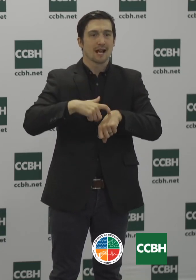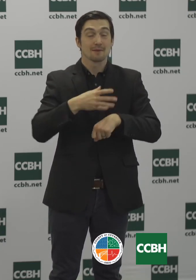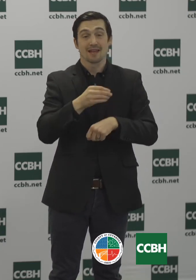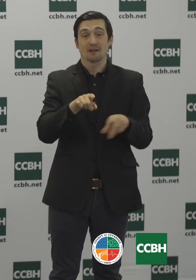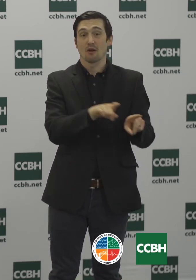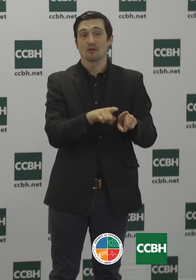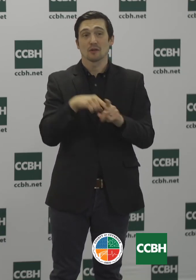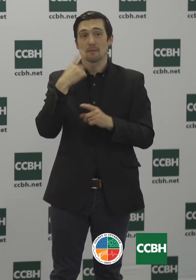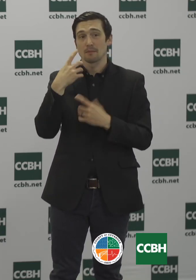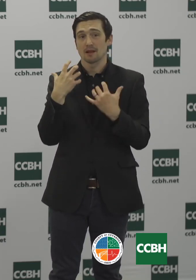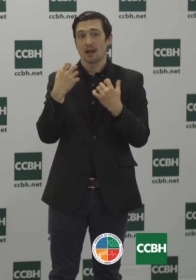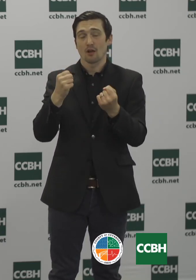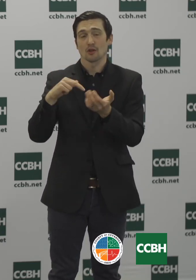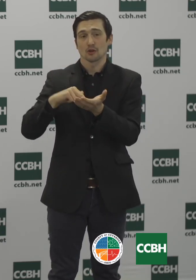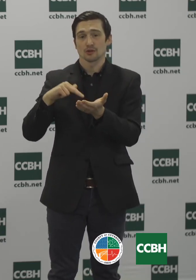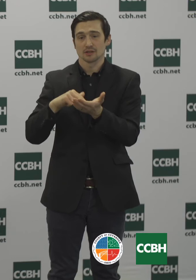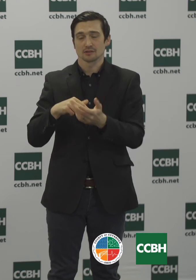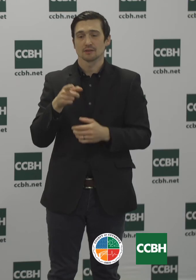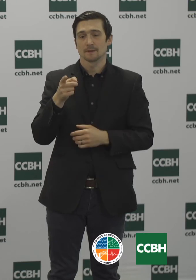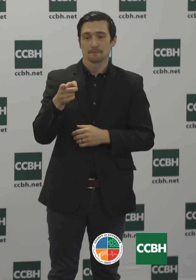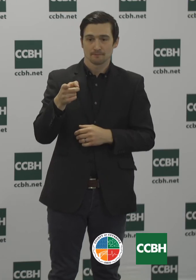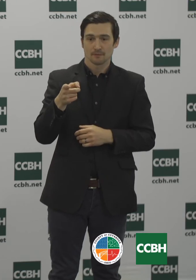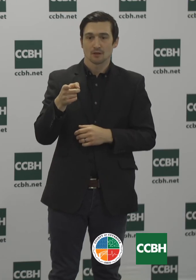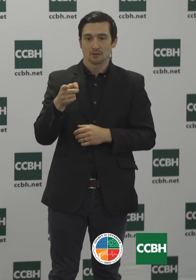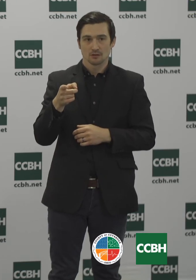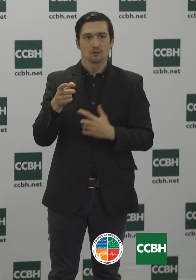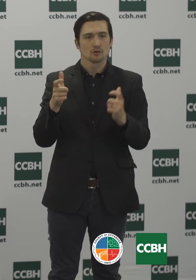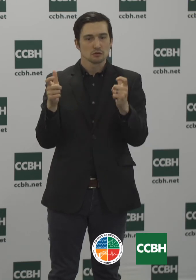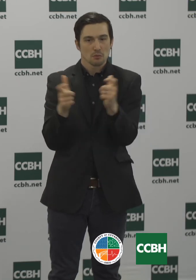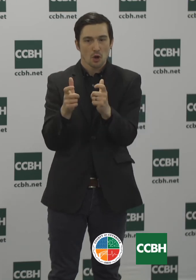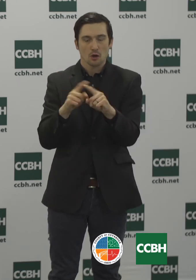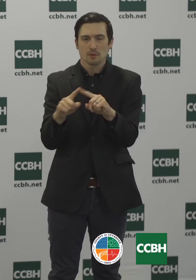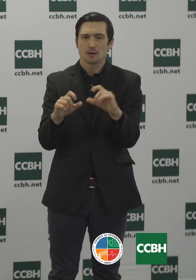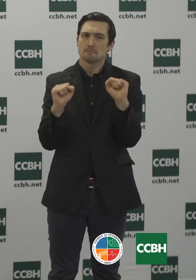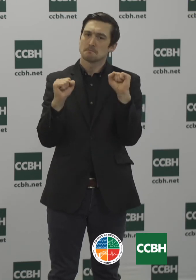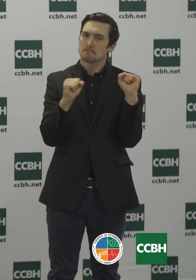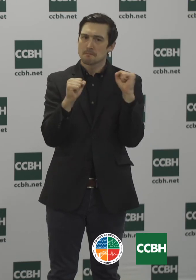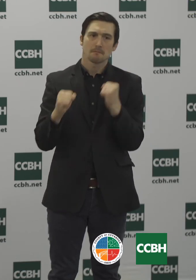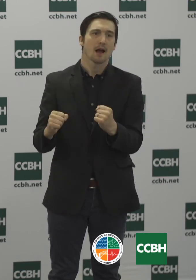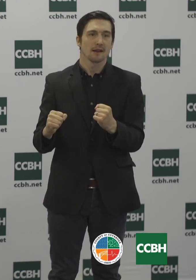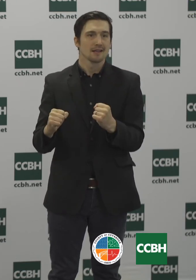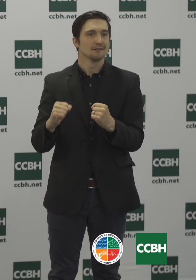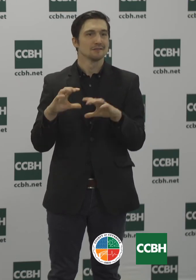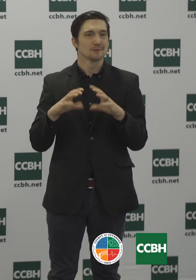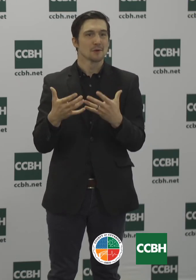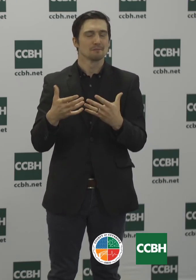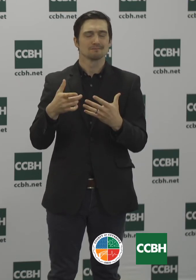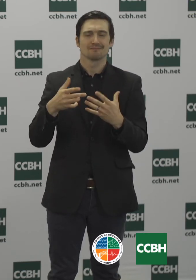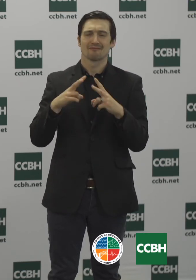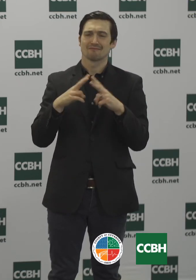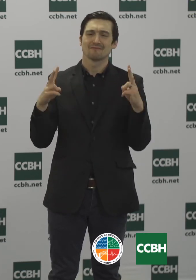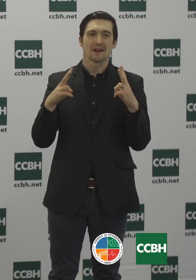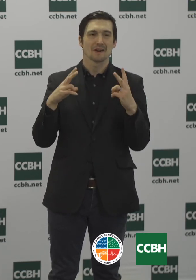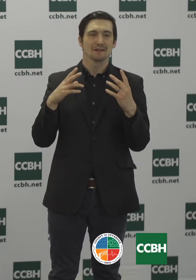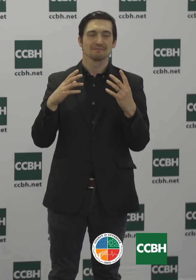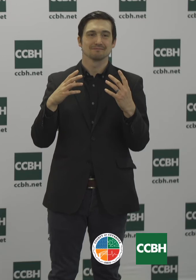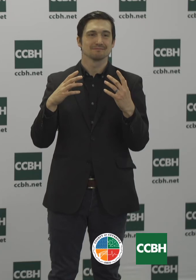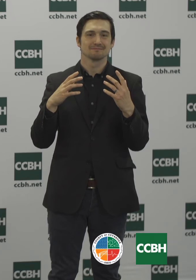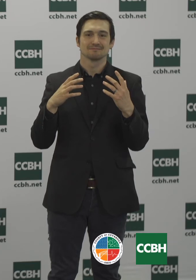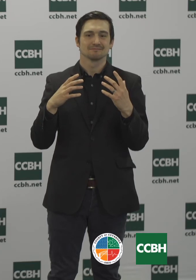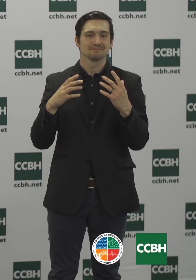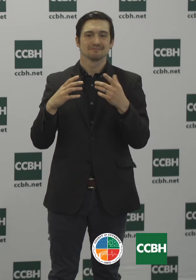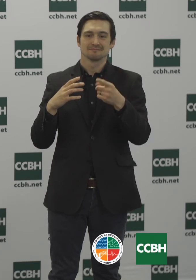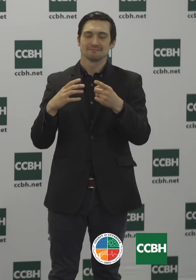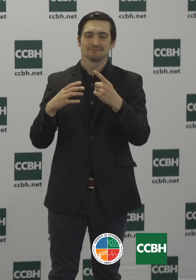nurses, who are a small but mighty group, very passionate, whose work is often